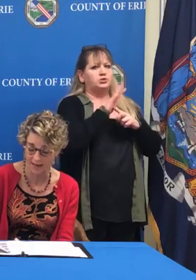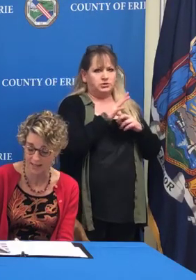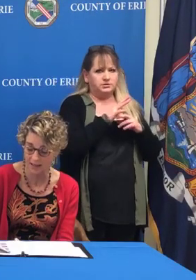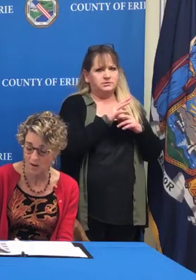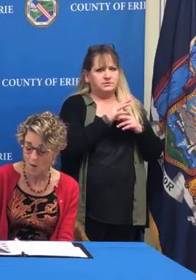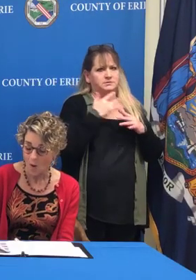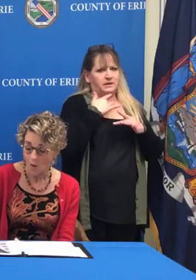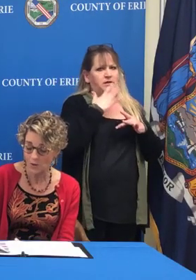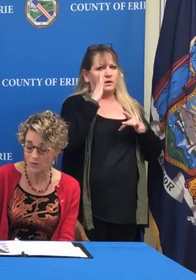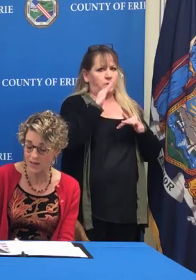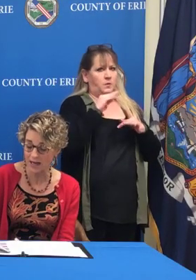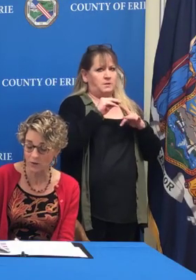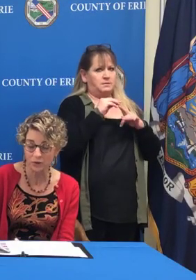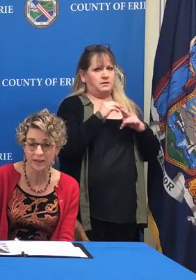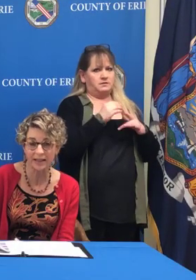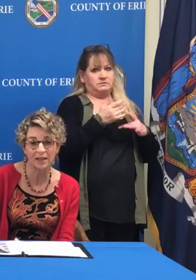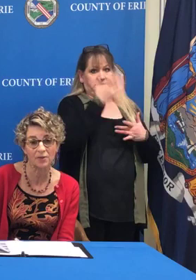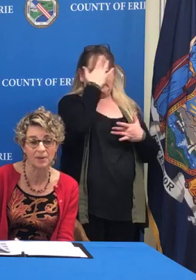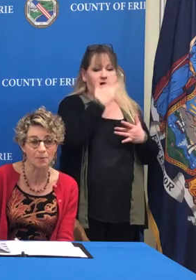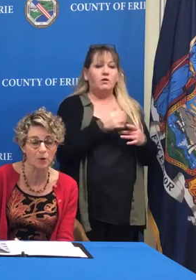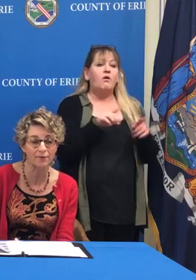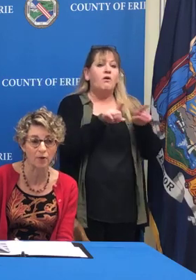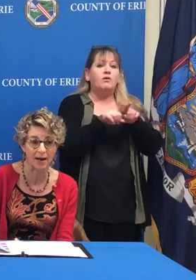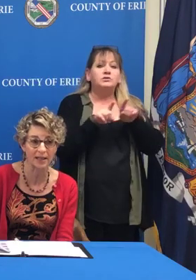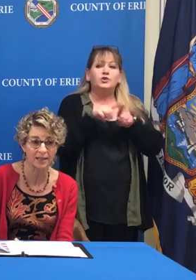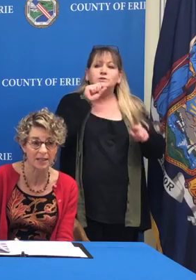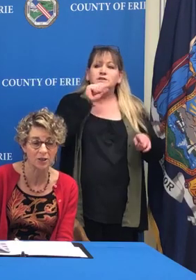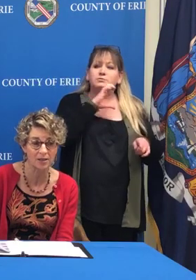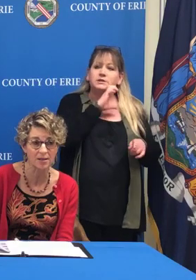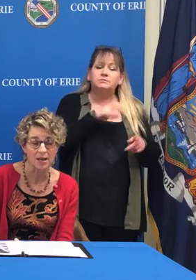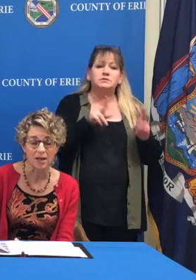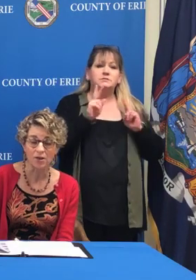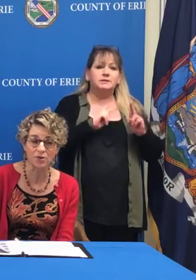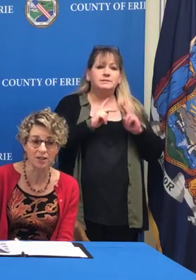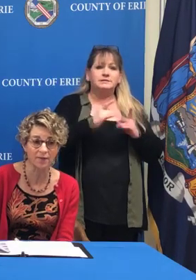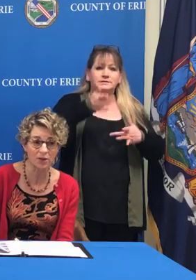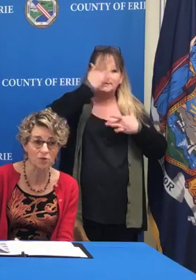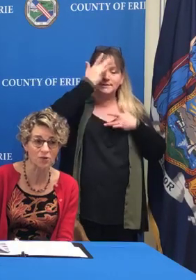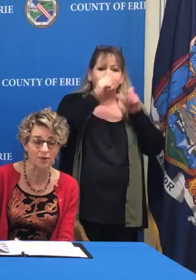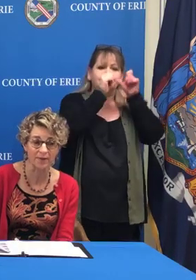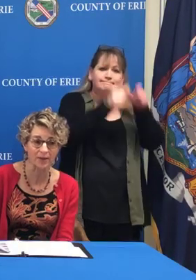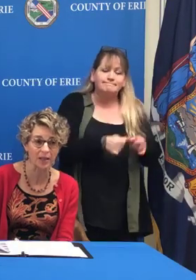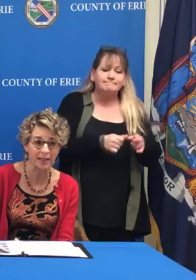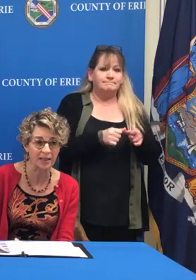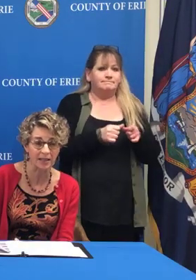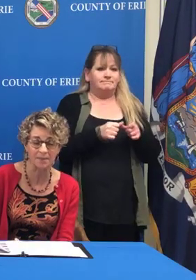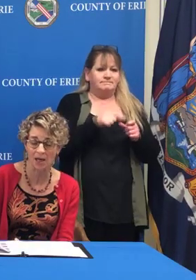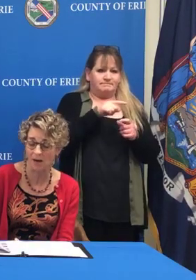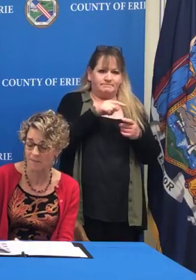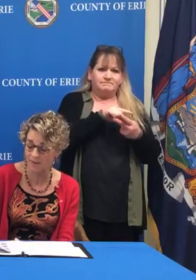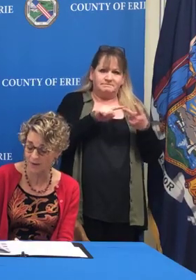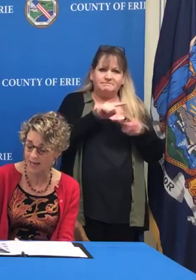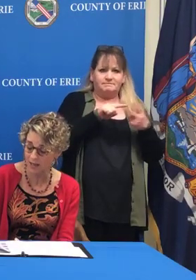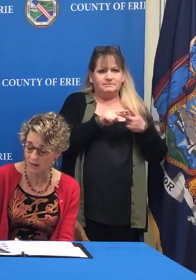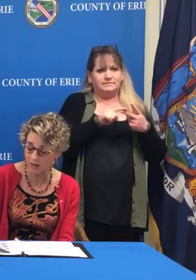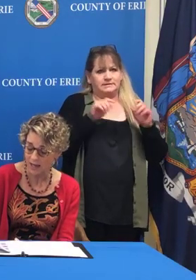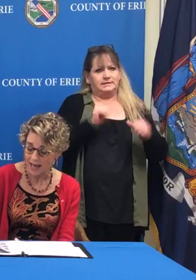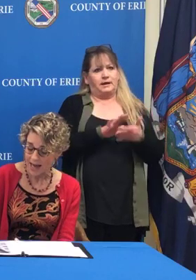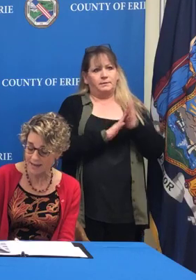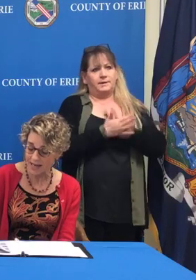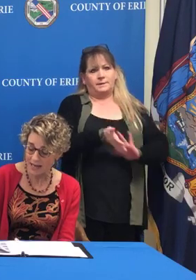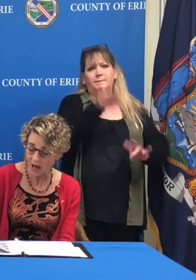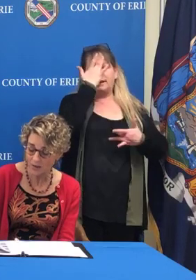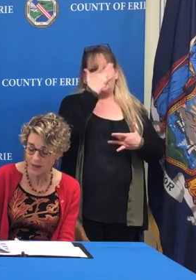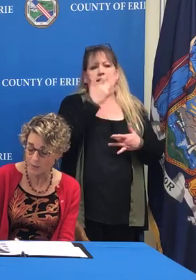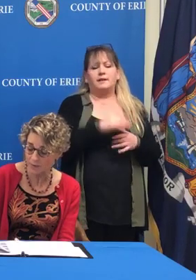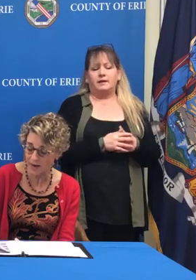get infected. Also, the elderly, people who have chronic conditions, those individuals are very likely to become very ill.